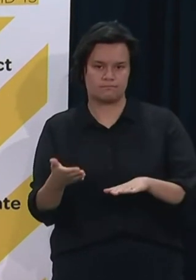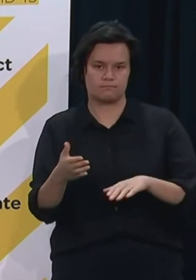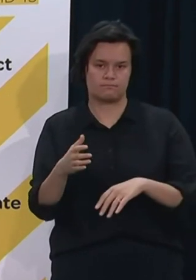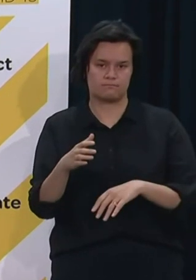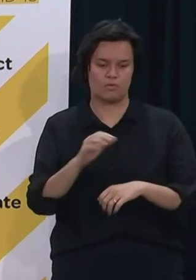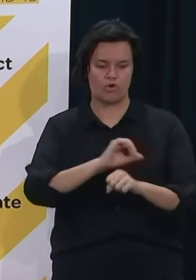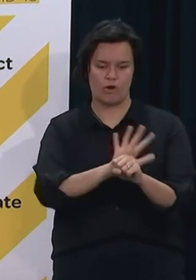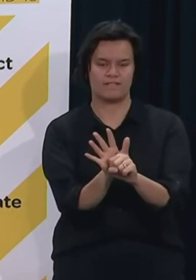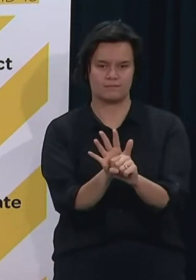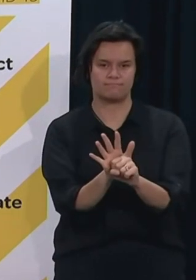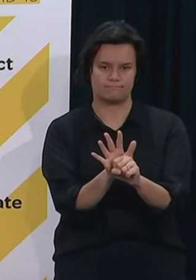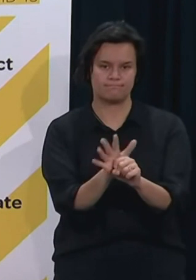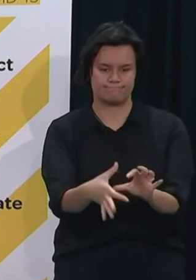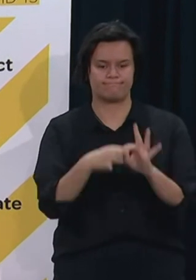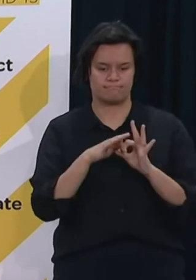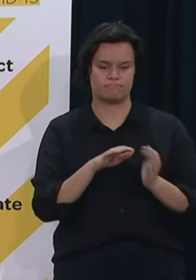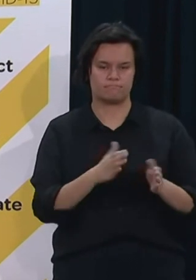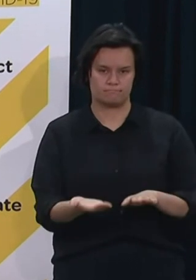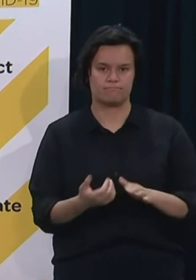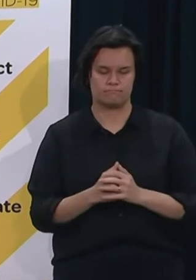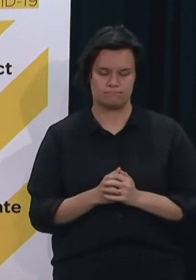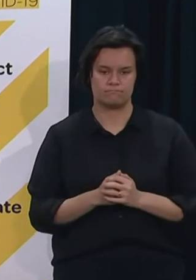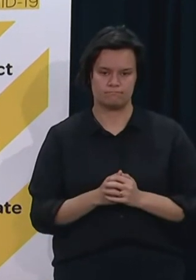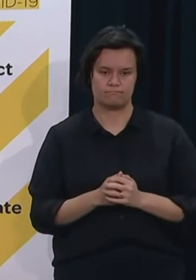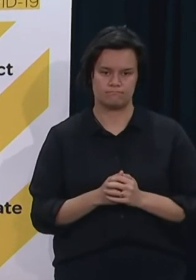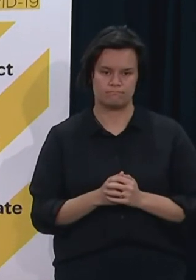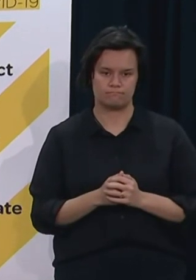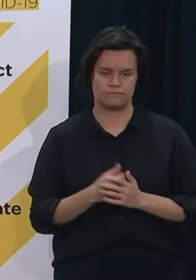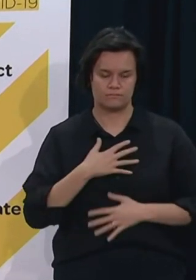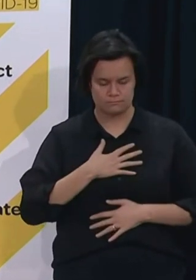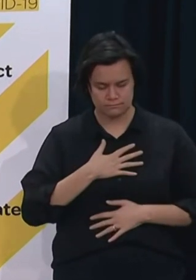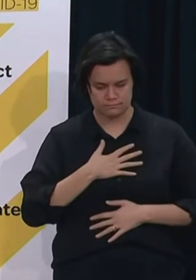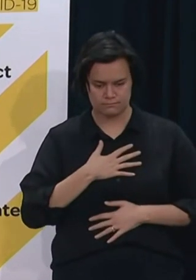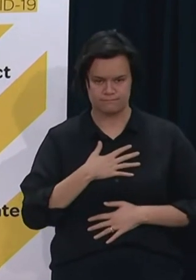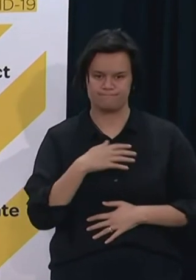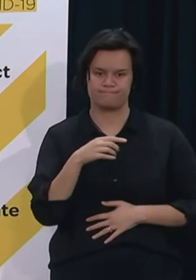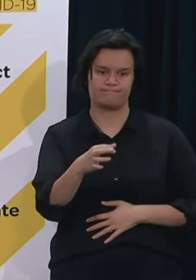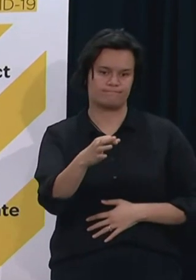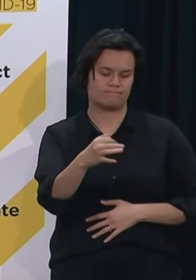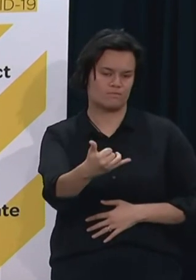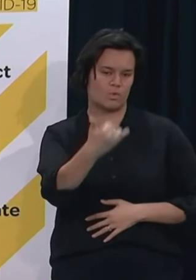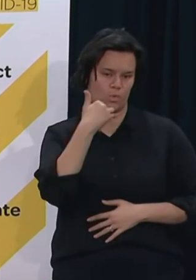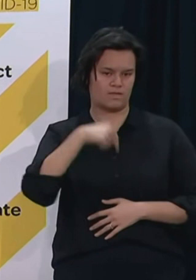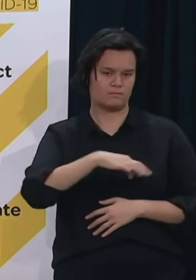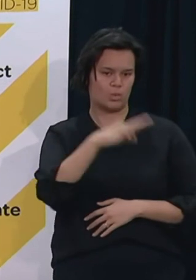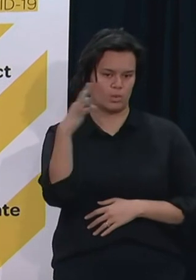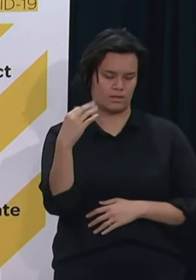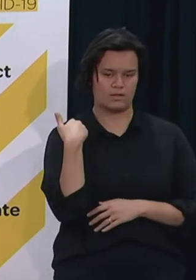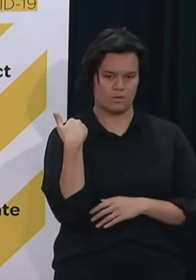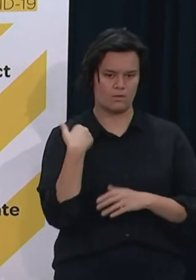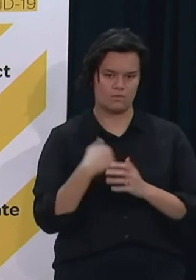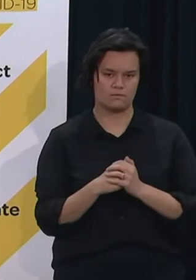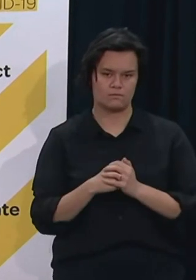from COVID-19 as part of this most recent outbreak. And it's, again, just a deeply sad reminder